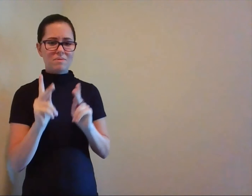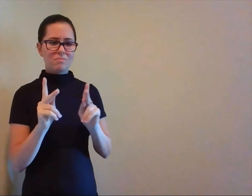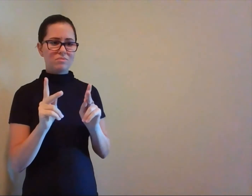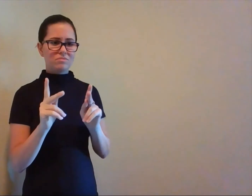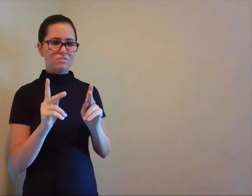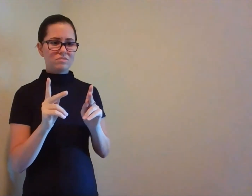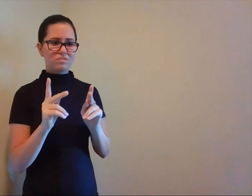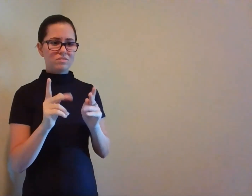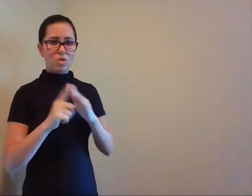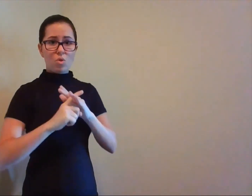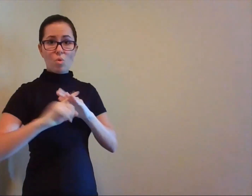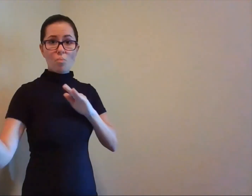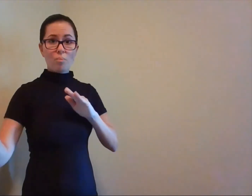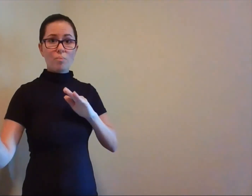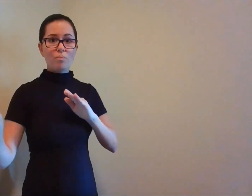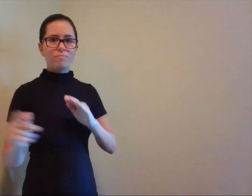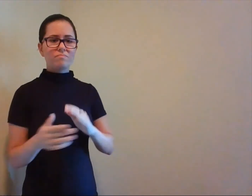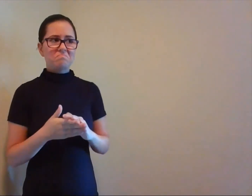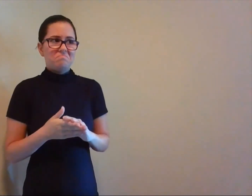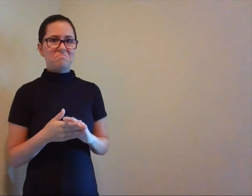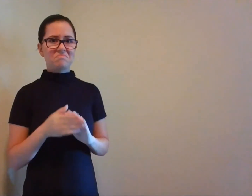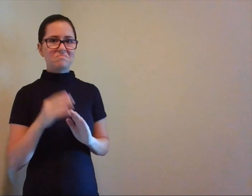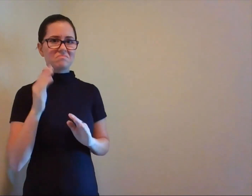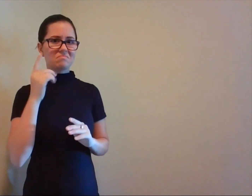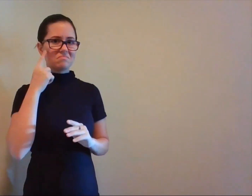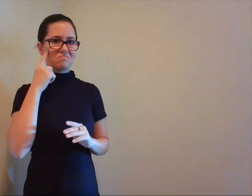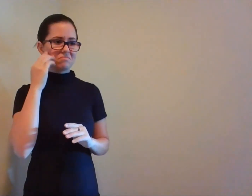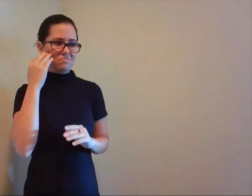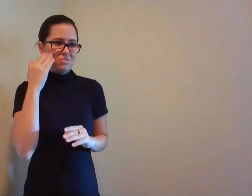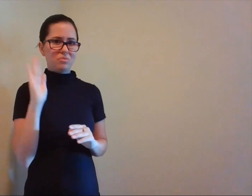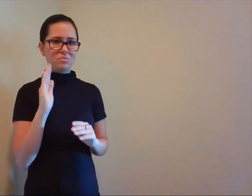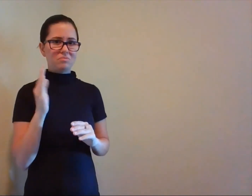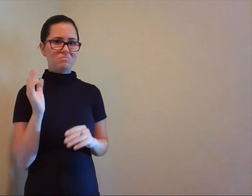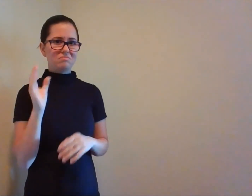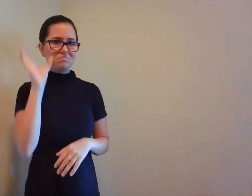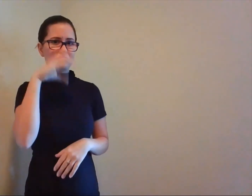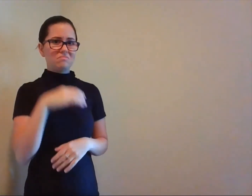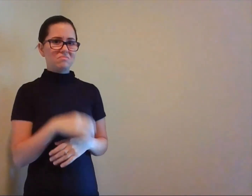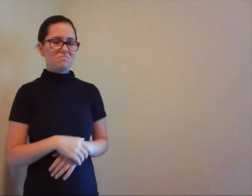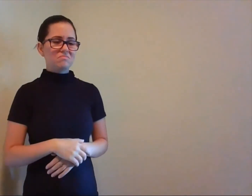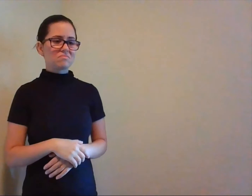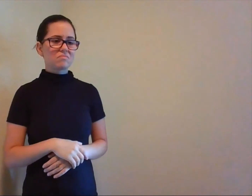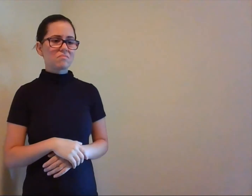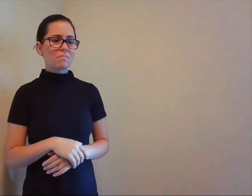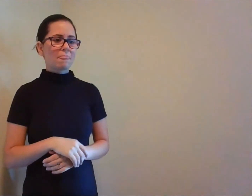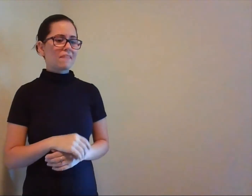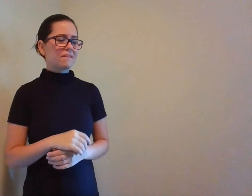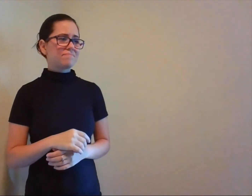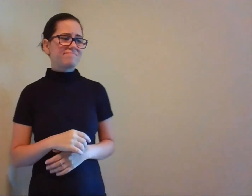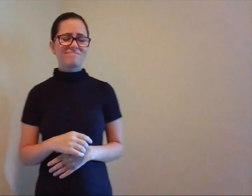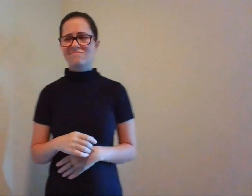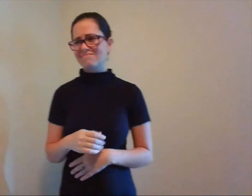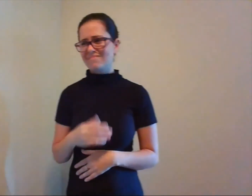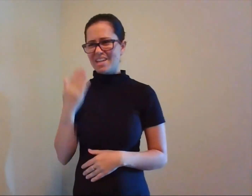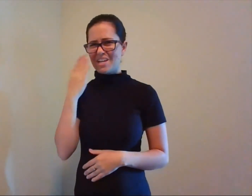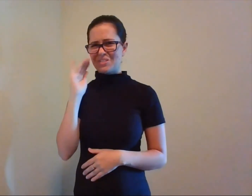didn't want to tell her. I don't think it's that creepy. I mean, you know how there's like... If you were staying in one of the houses... Like, there's like Instagram feeds that are